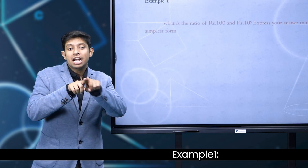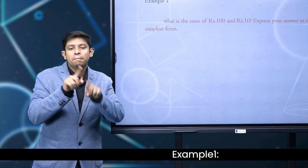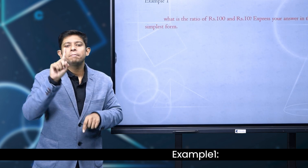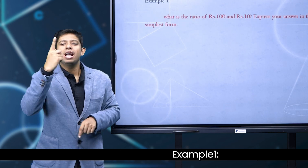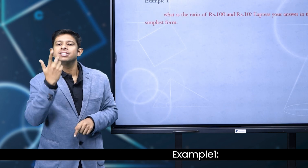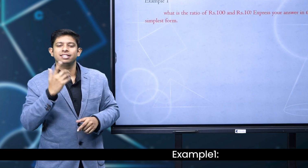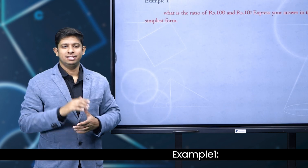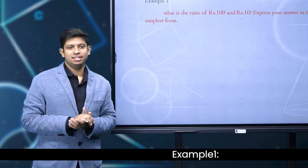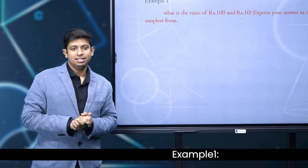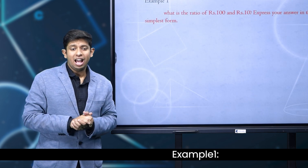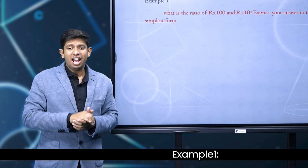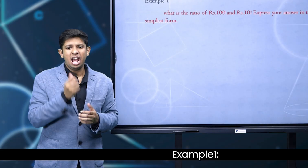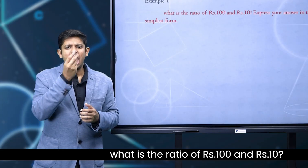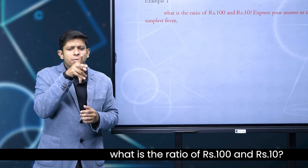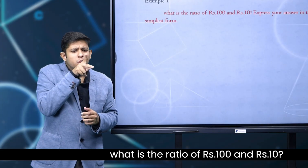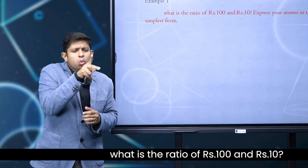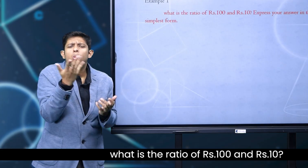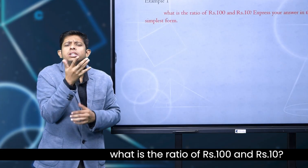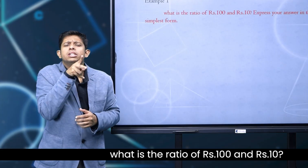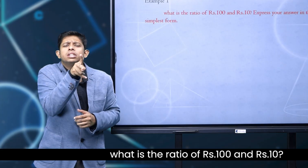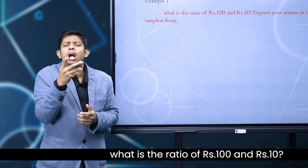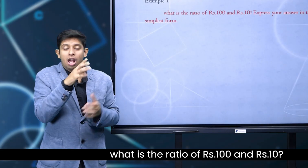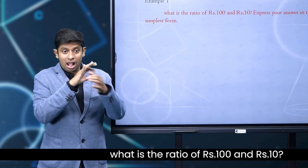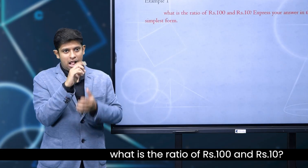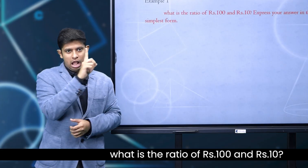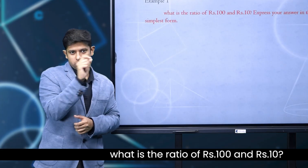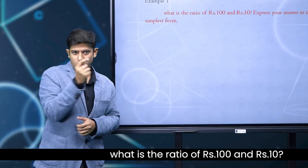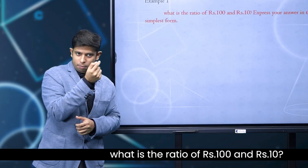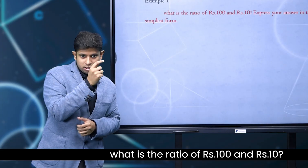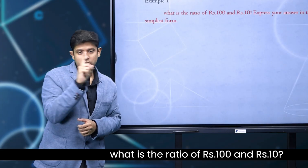Example 1. What is the ratio of ₹100 and ₹10?